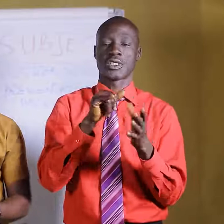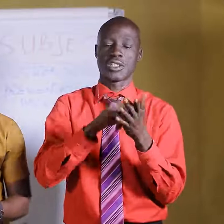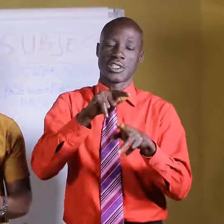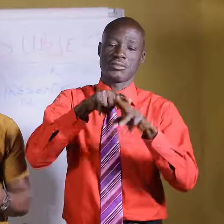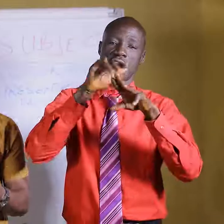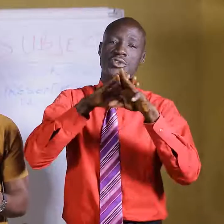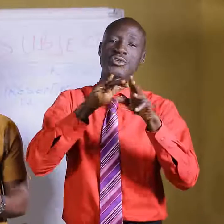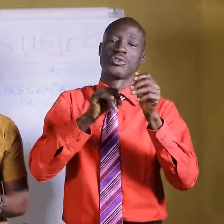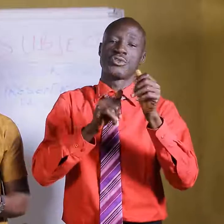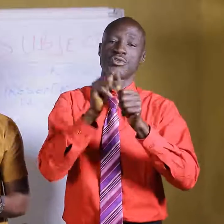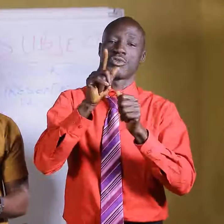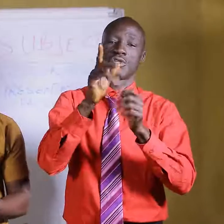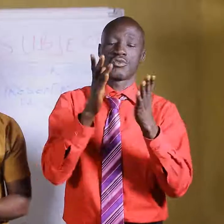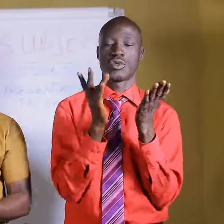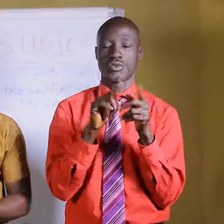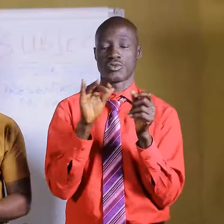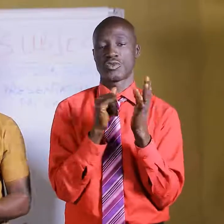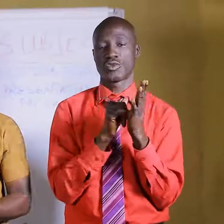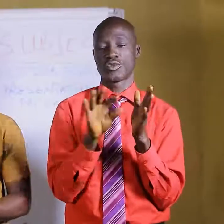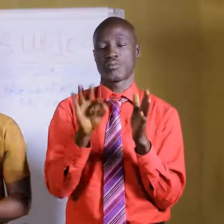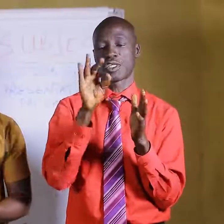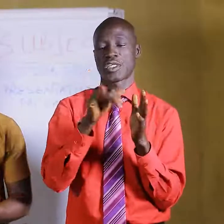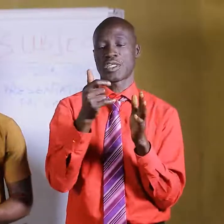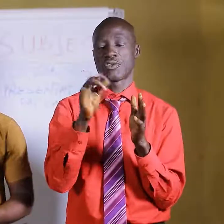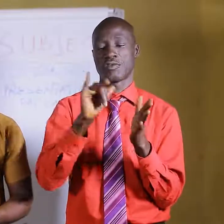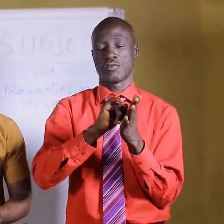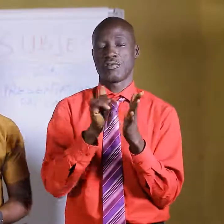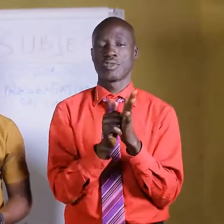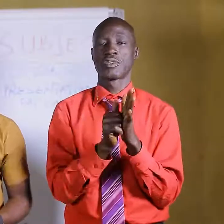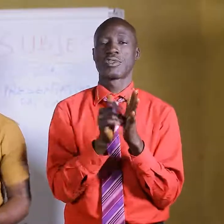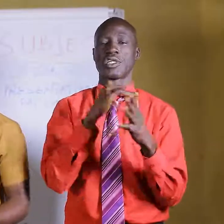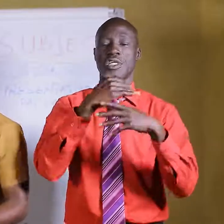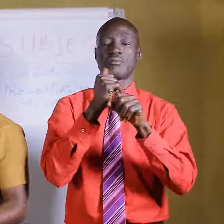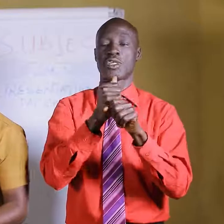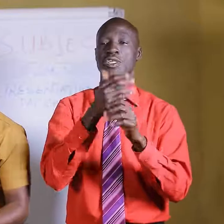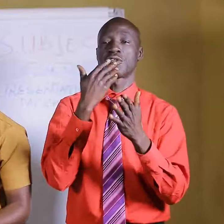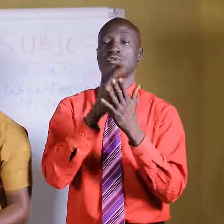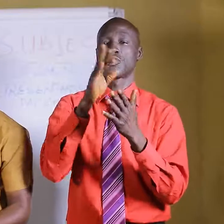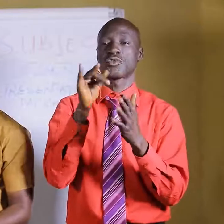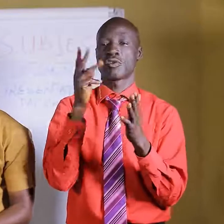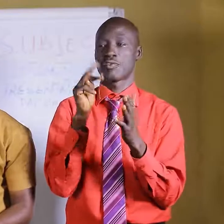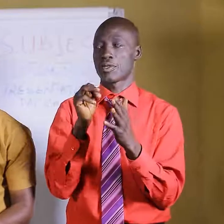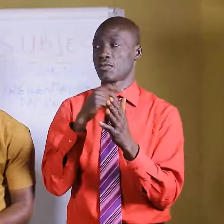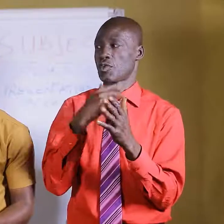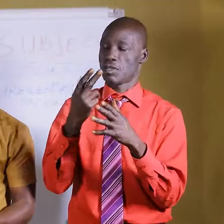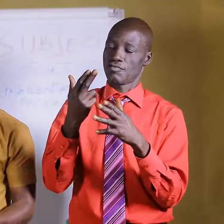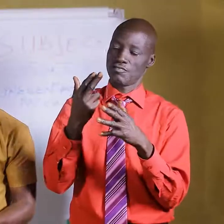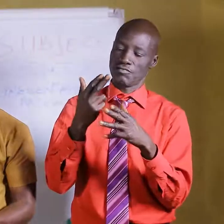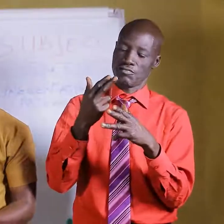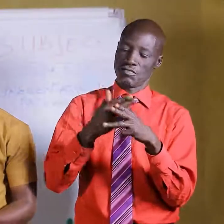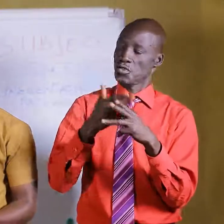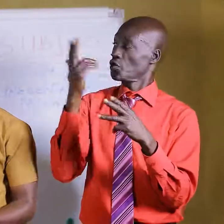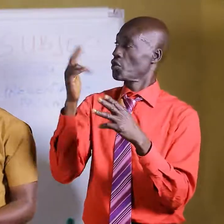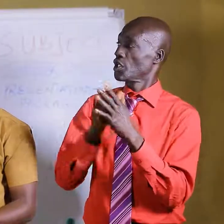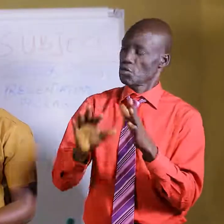what you want to do at a specific moment, you pick any of this menu and make good use of them. We also have their shortcuts